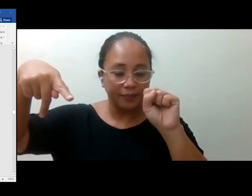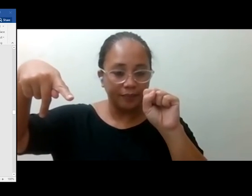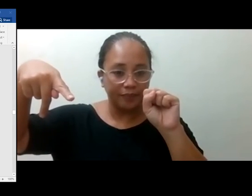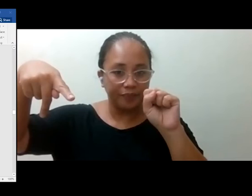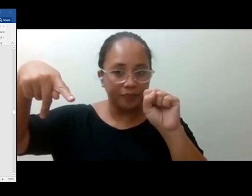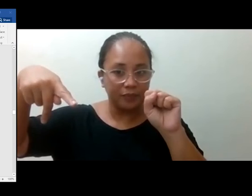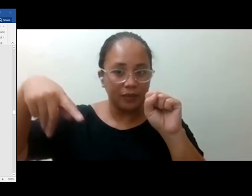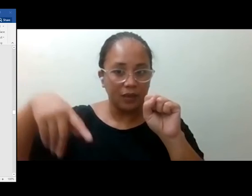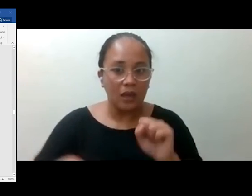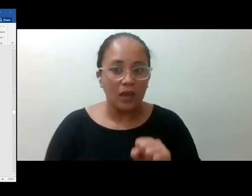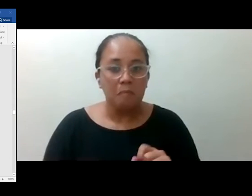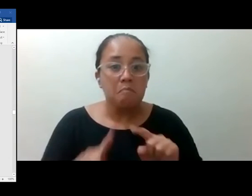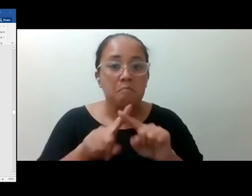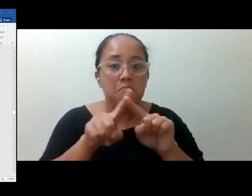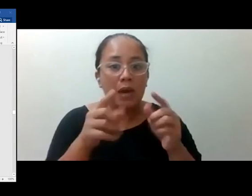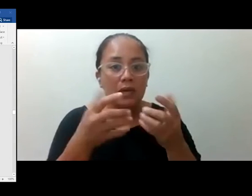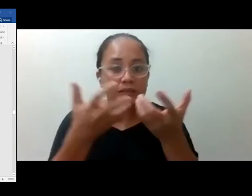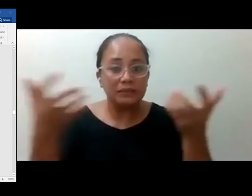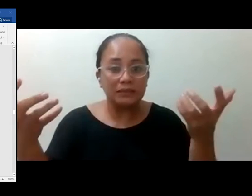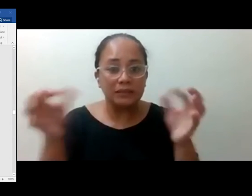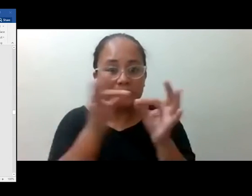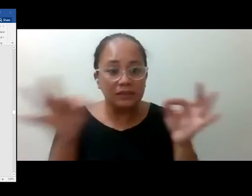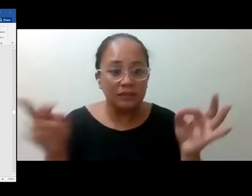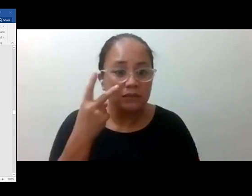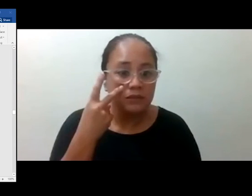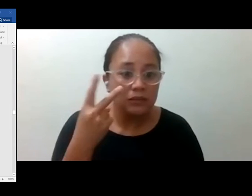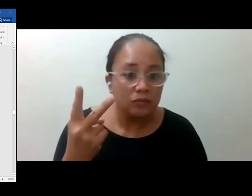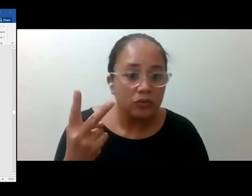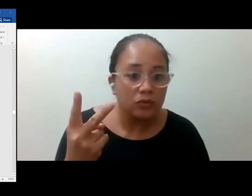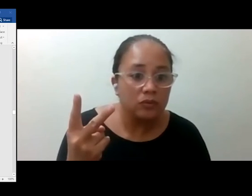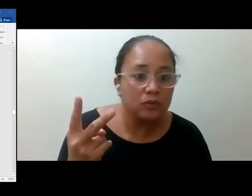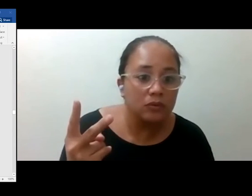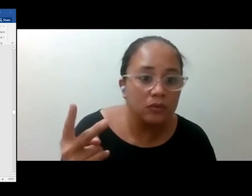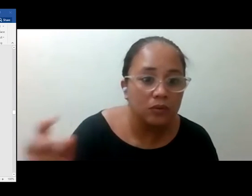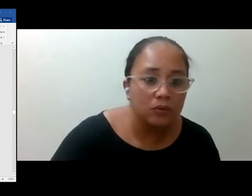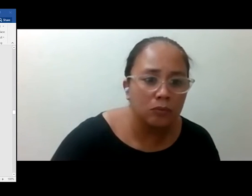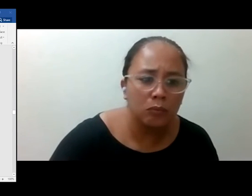But it's in a separate sentence. You see where it's marked sentence?